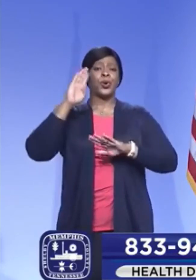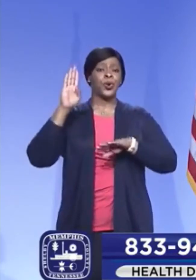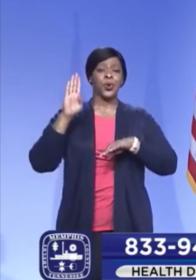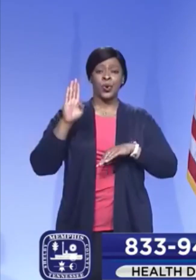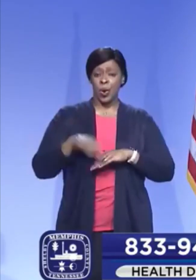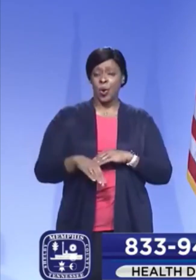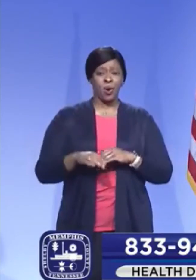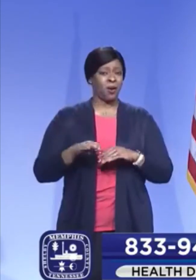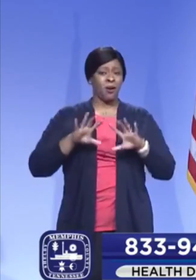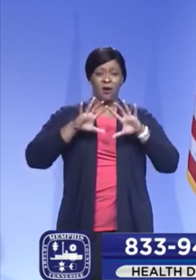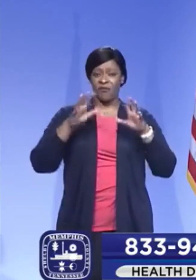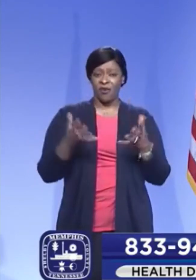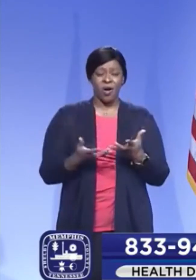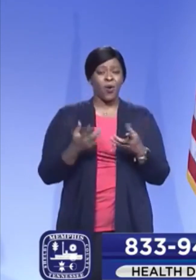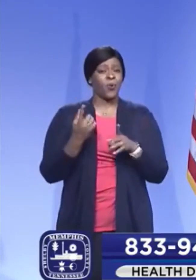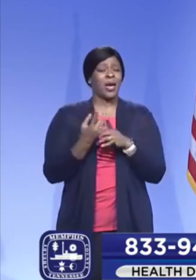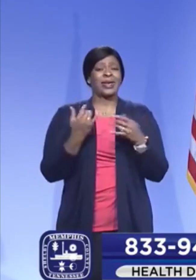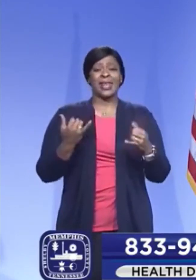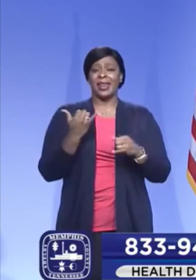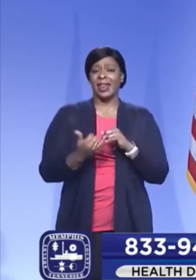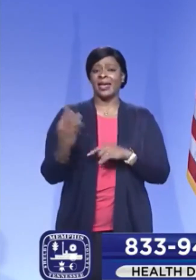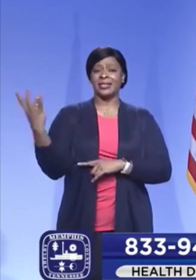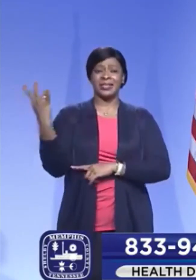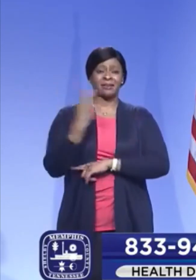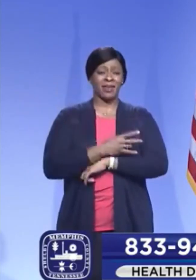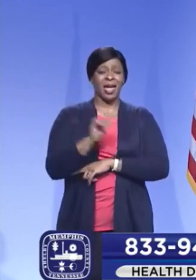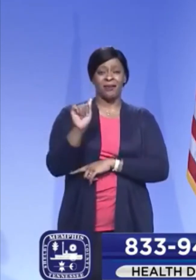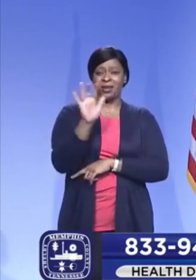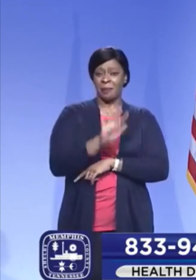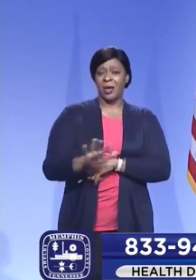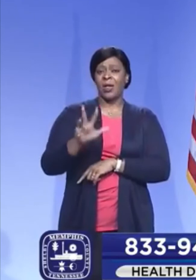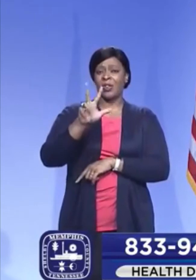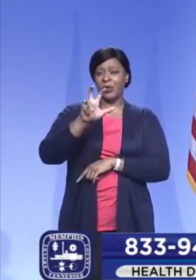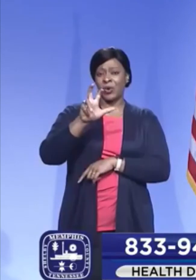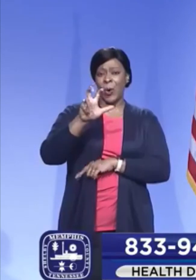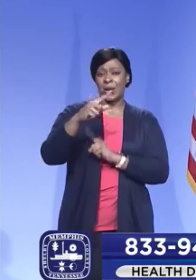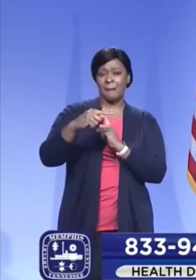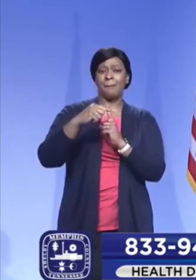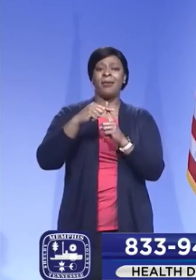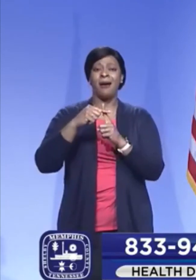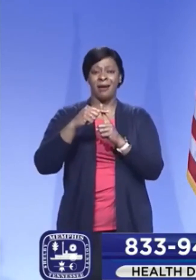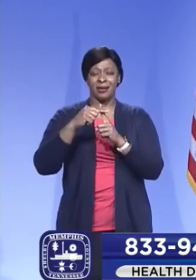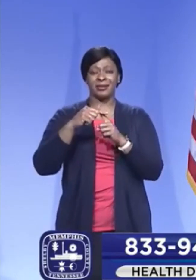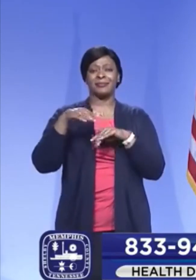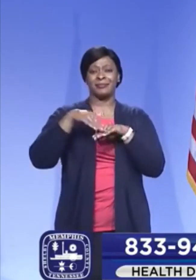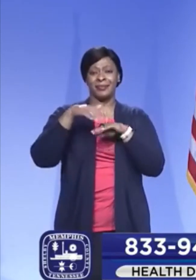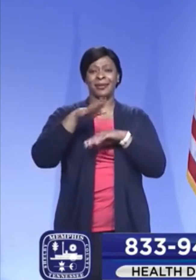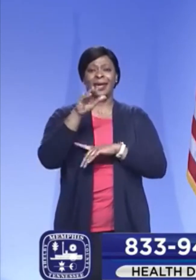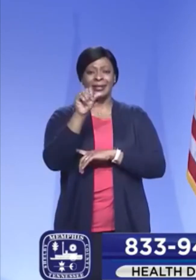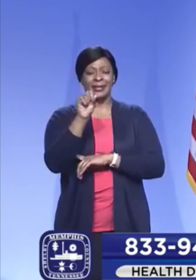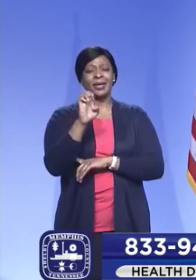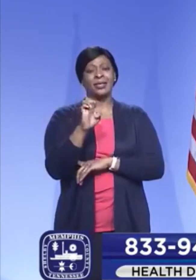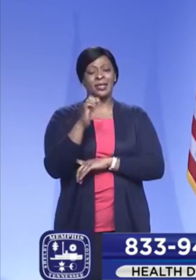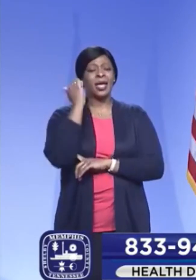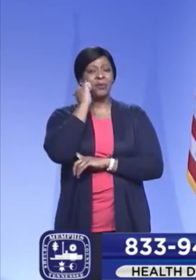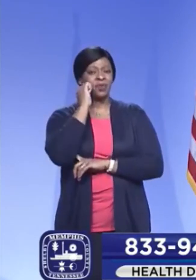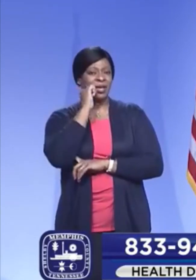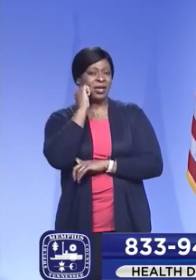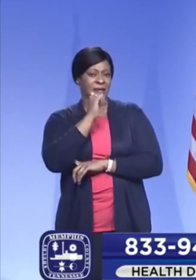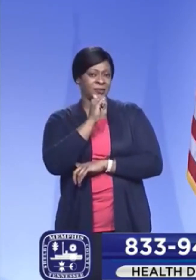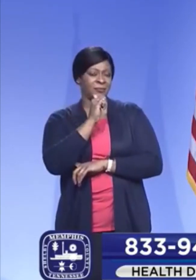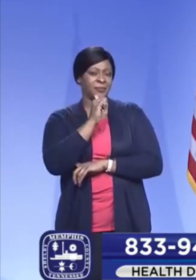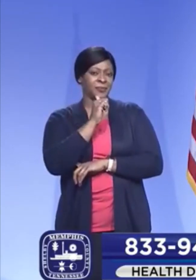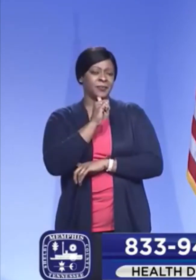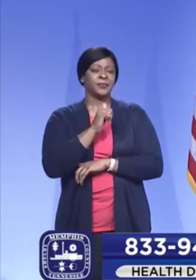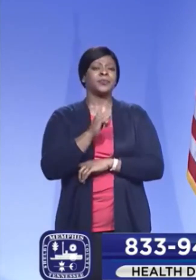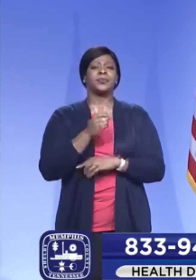overall is that right now, over the past 7 days, we've been averaging about 300 plus cases per day. And